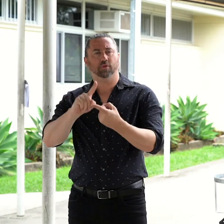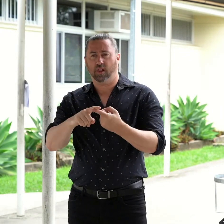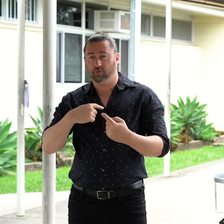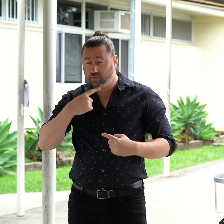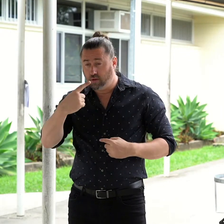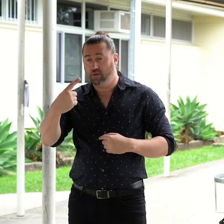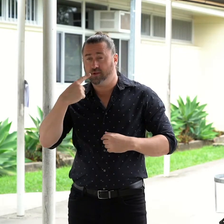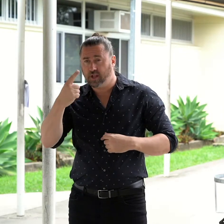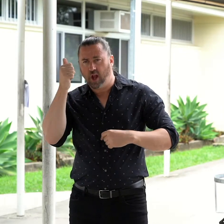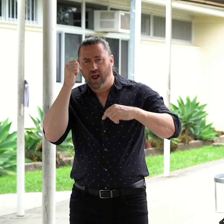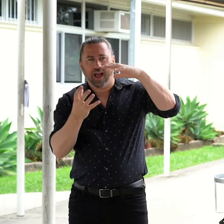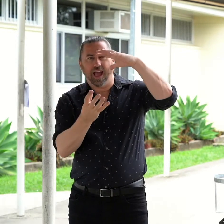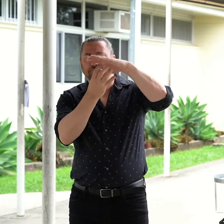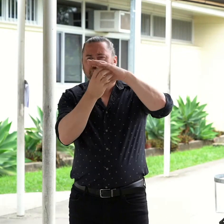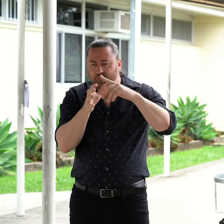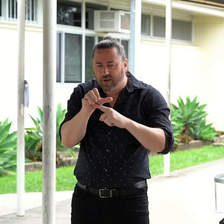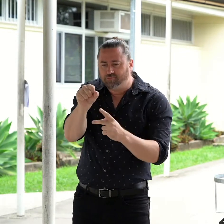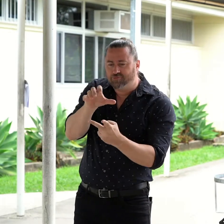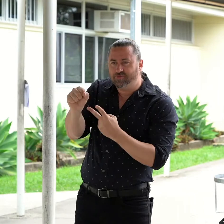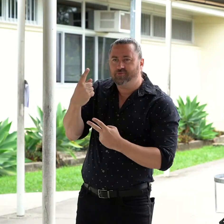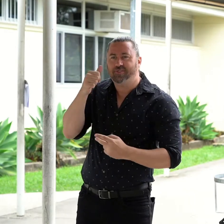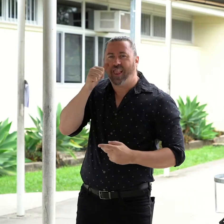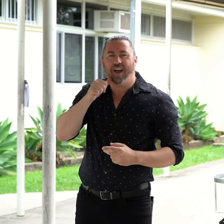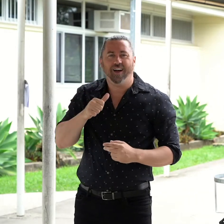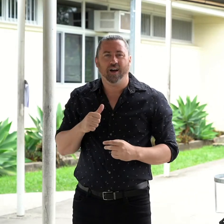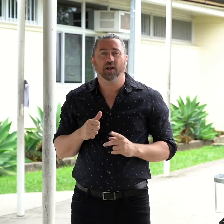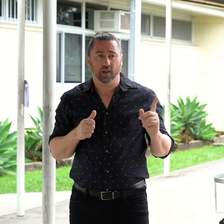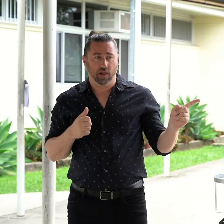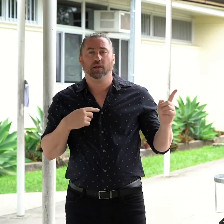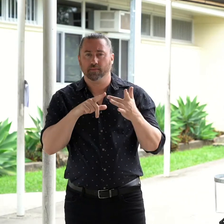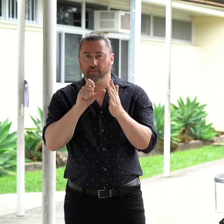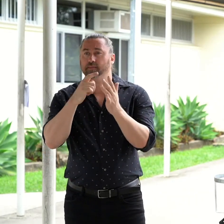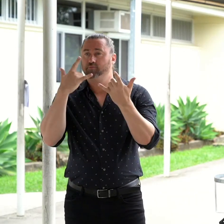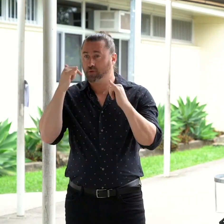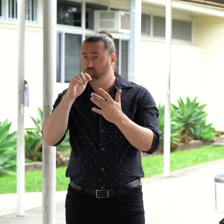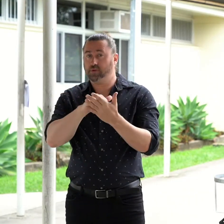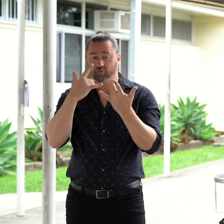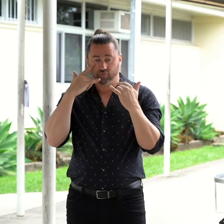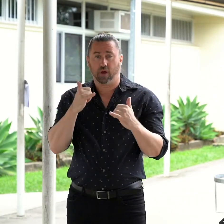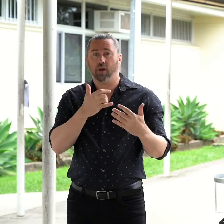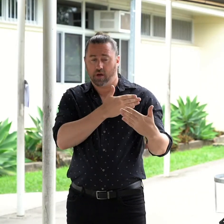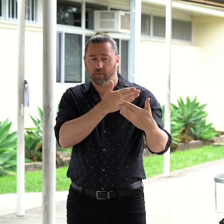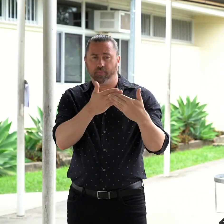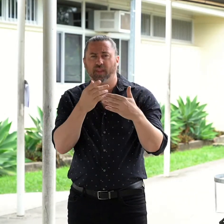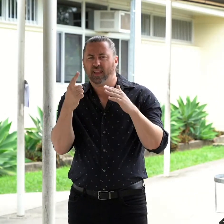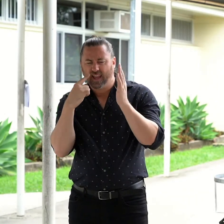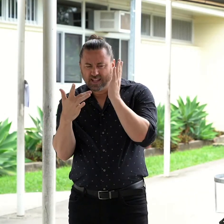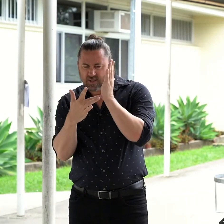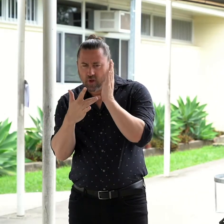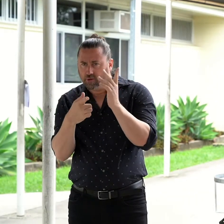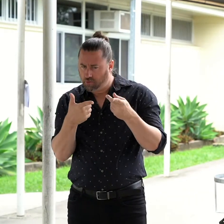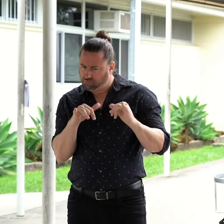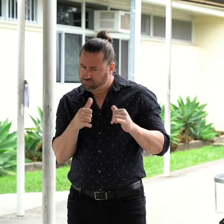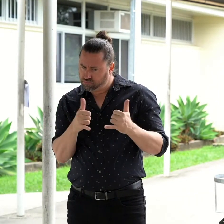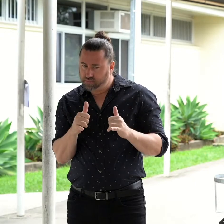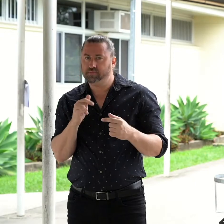you've rolled out the cameras? Yeah, so we've had that period of a trial where we tested the technology, but also